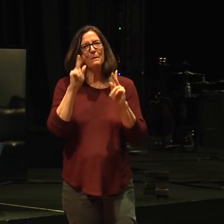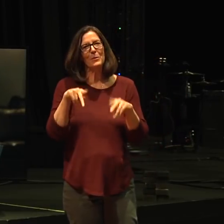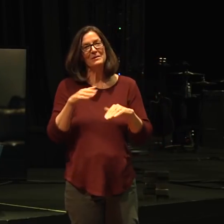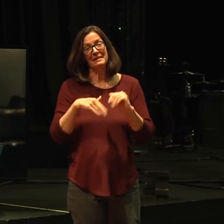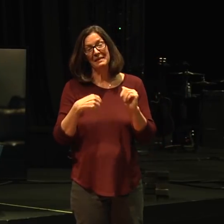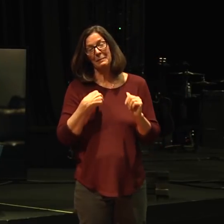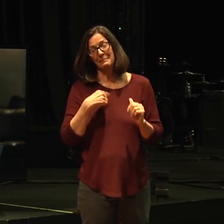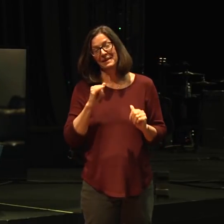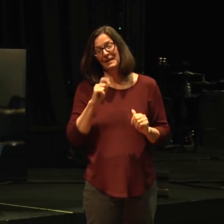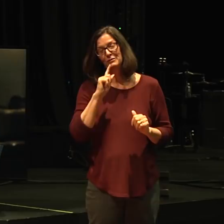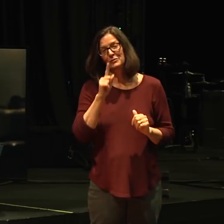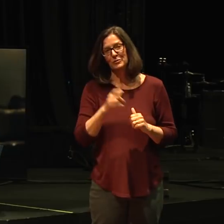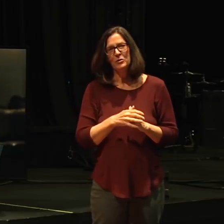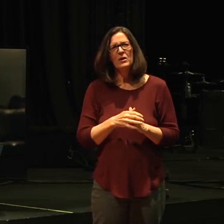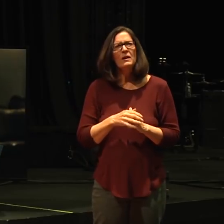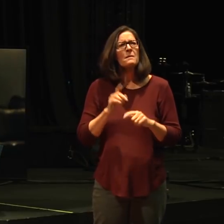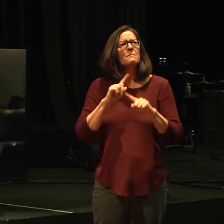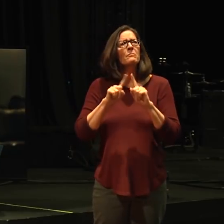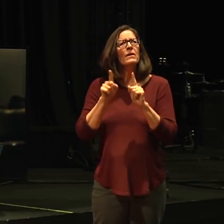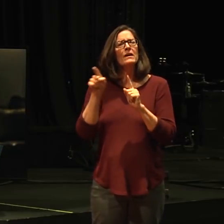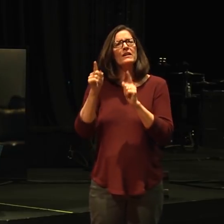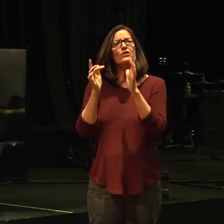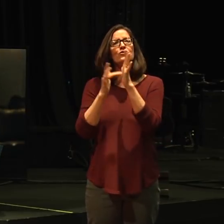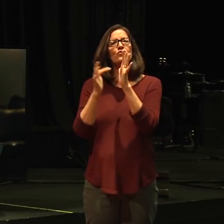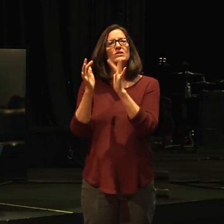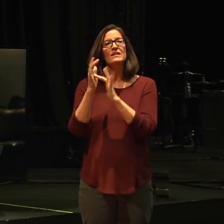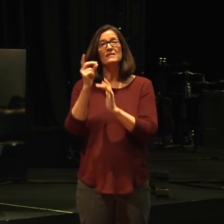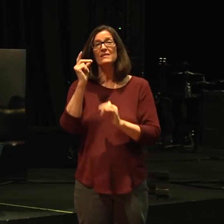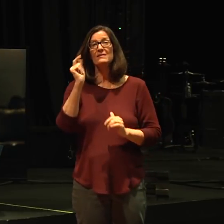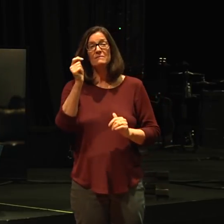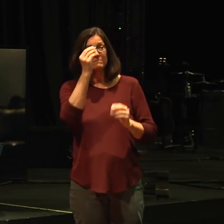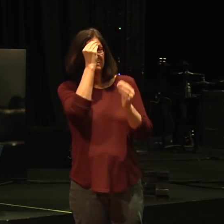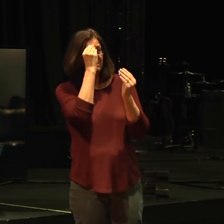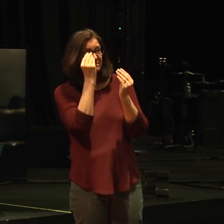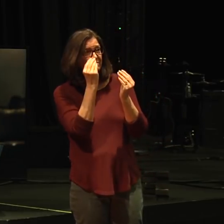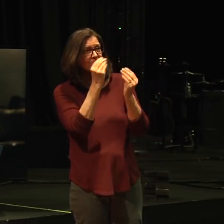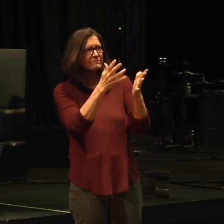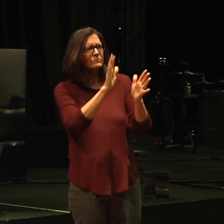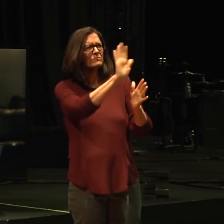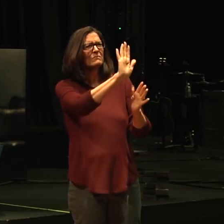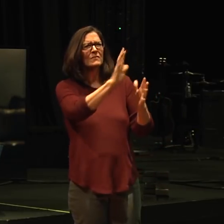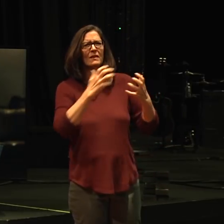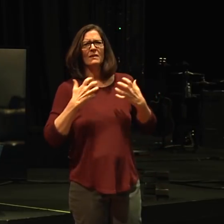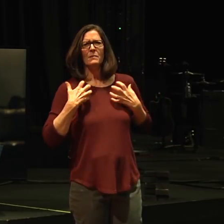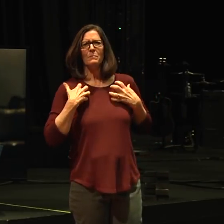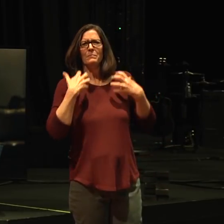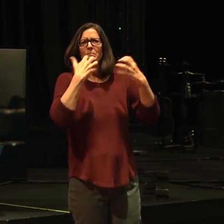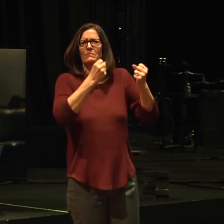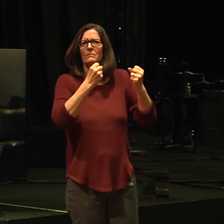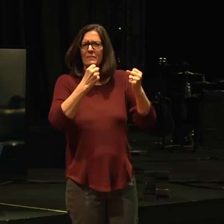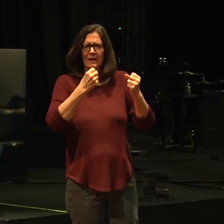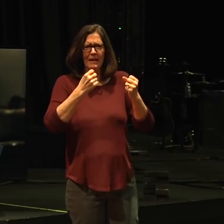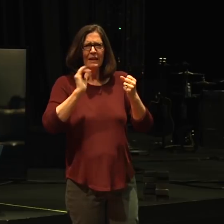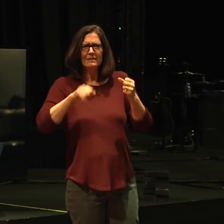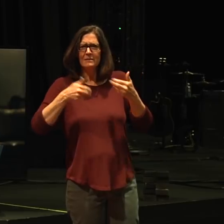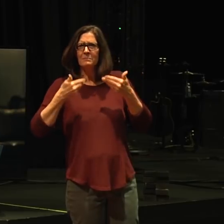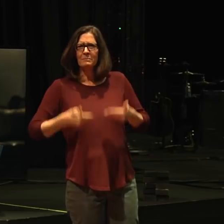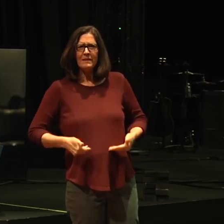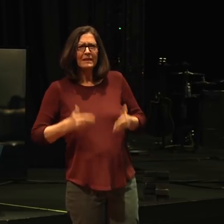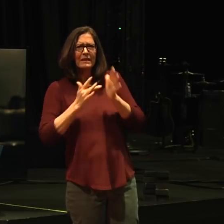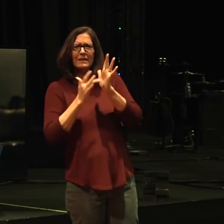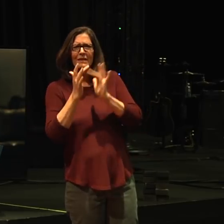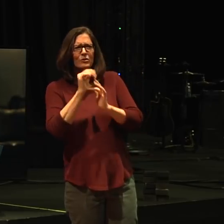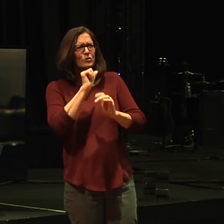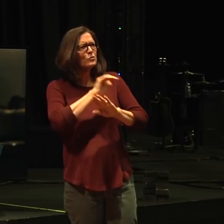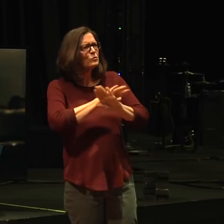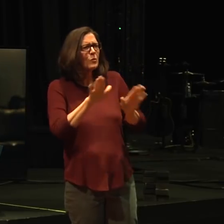actually happens. But Jesus immediately said to them, take courage. It's me. It's I. Don't